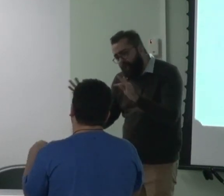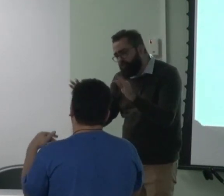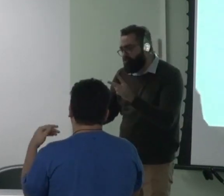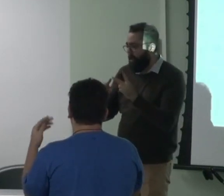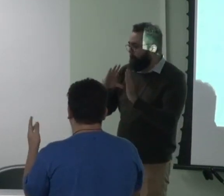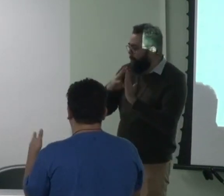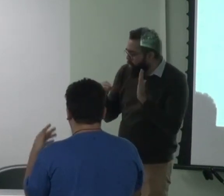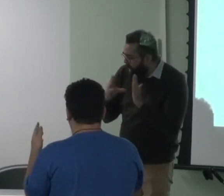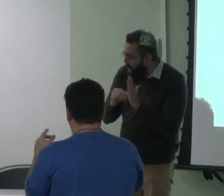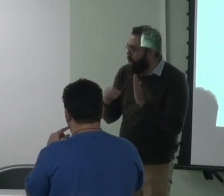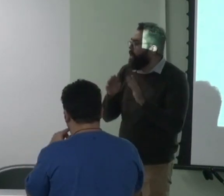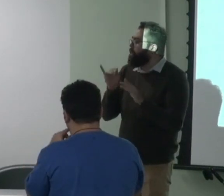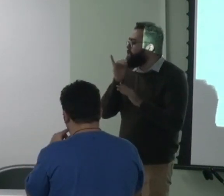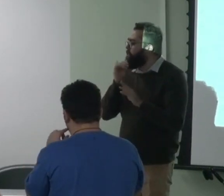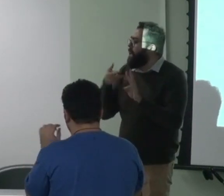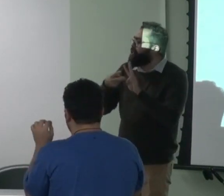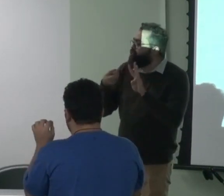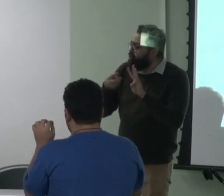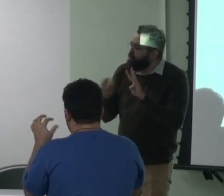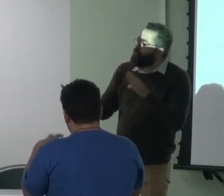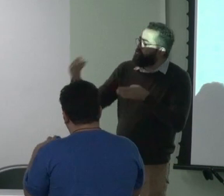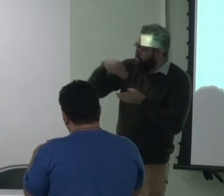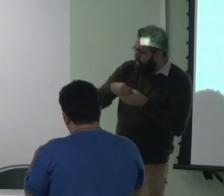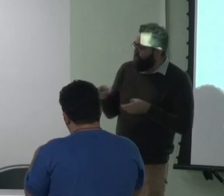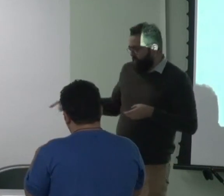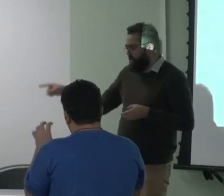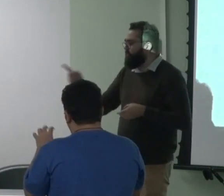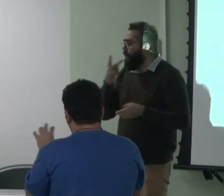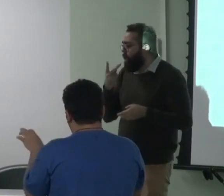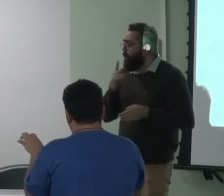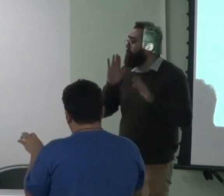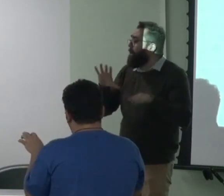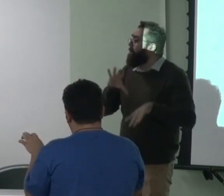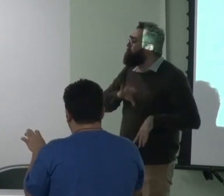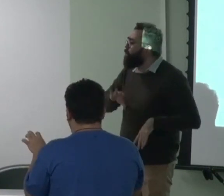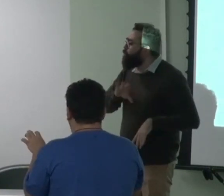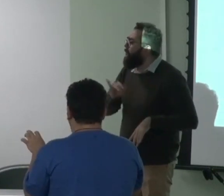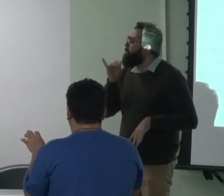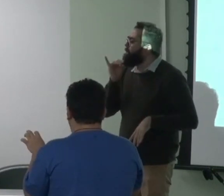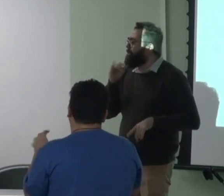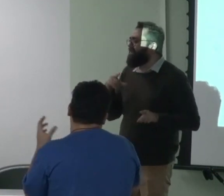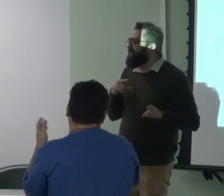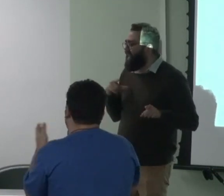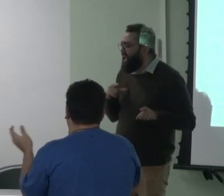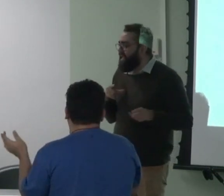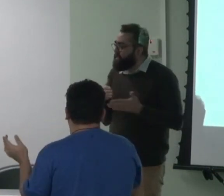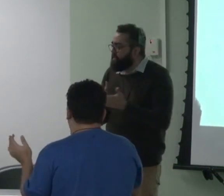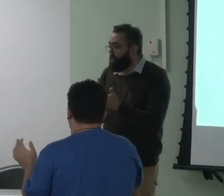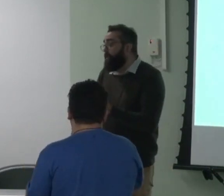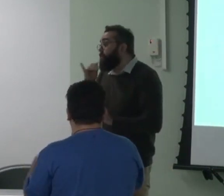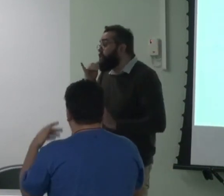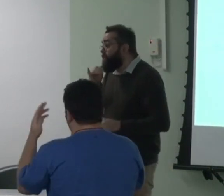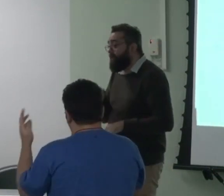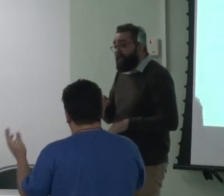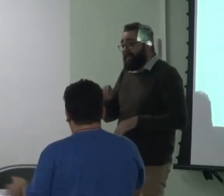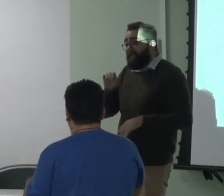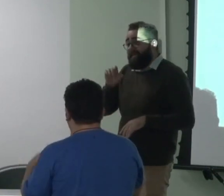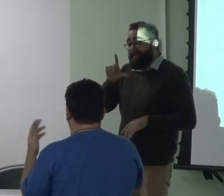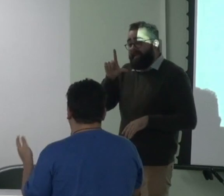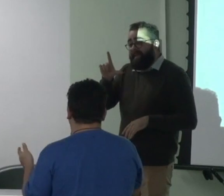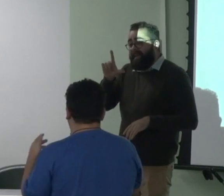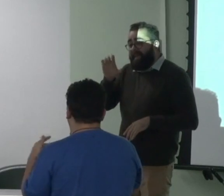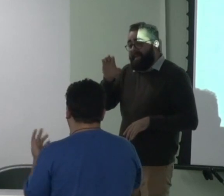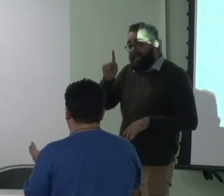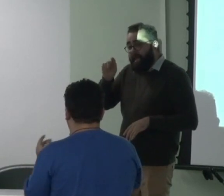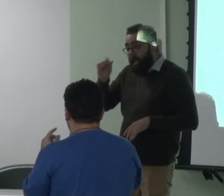preserve indigenous languages and so on. In Portuguese, we have this issue that I believe in legal language in general, even in English